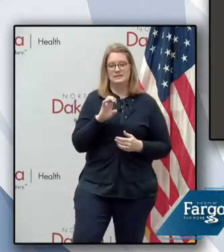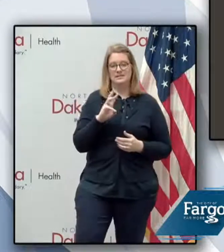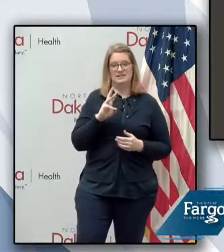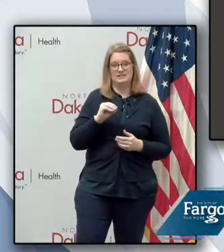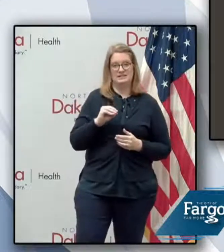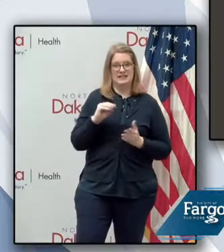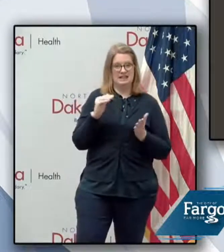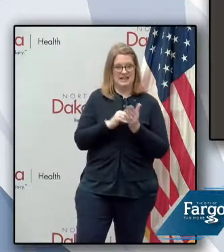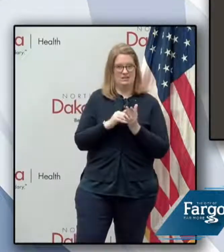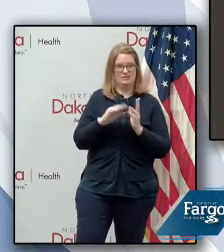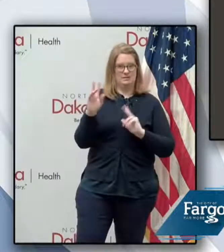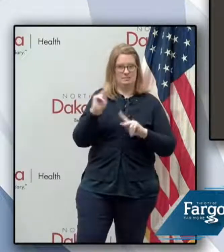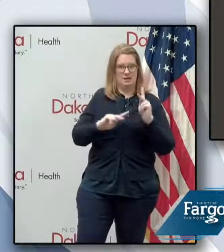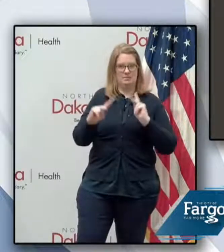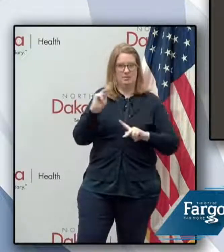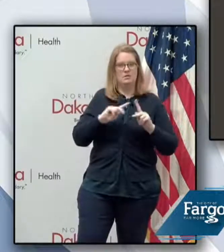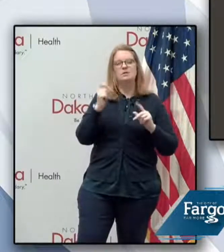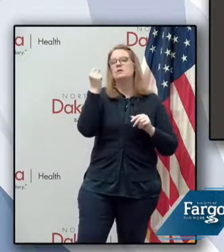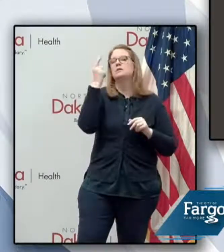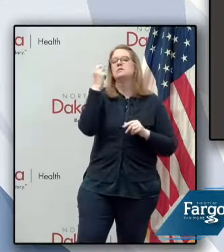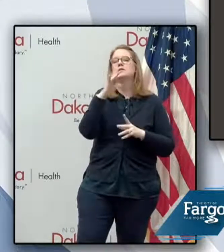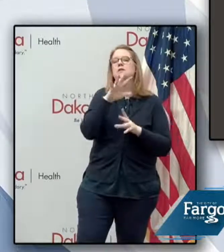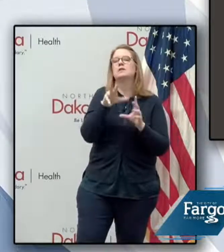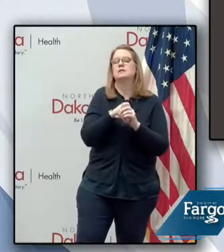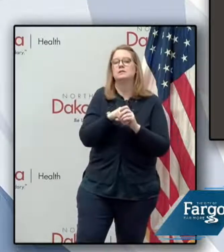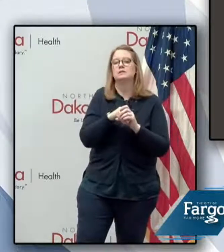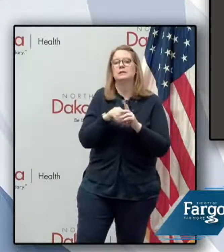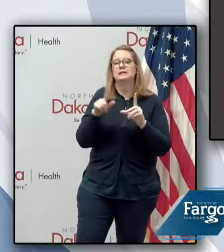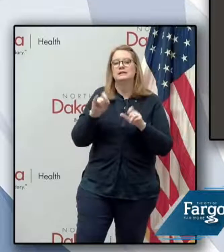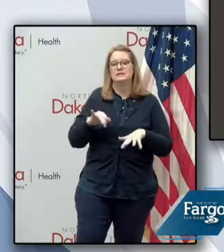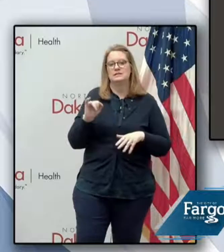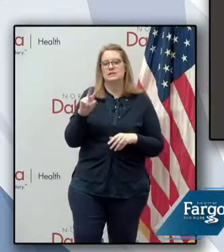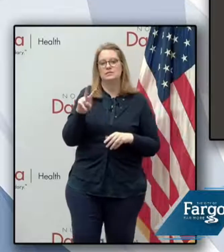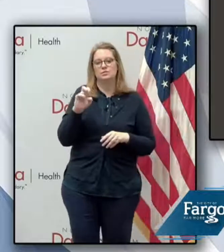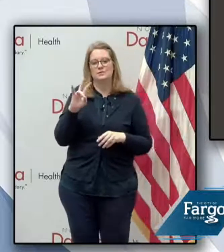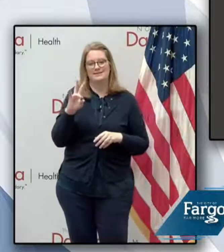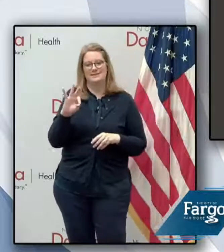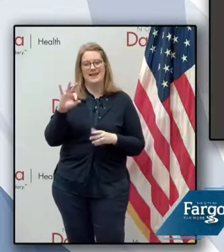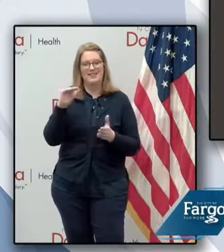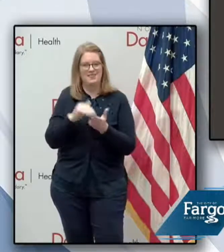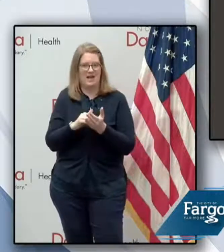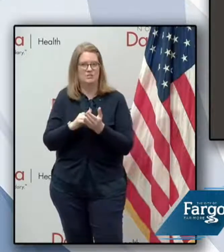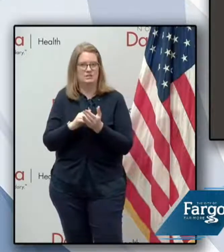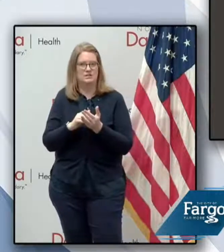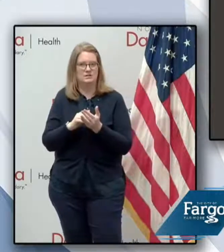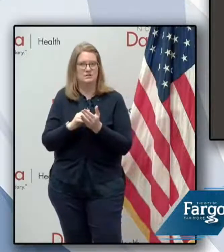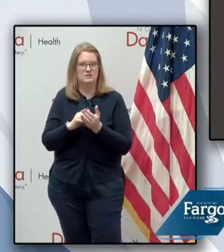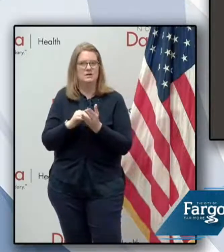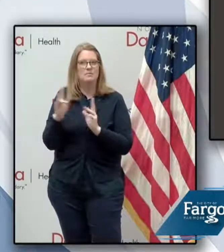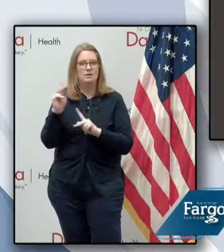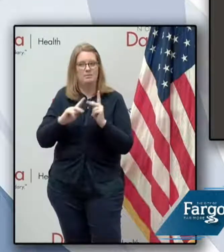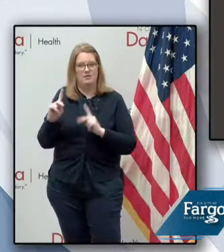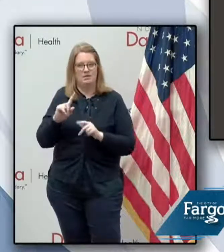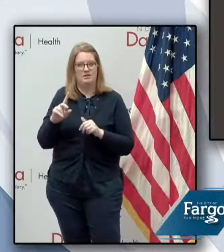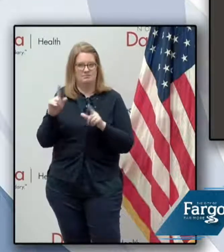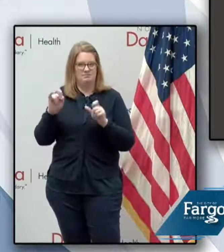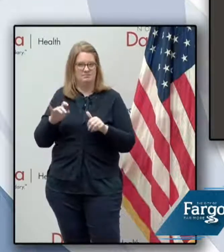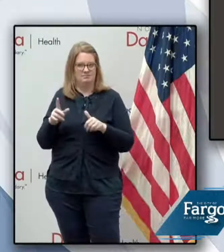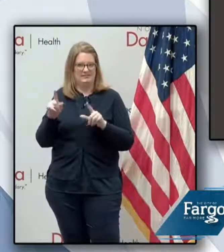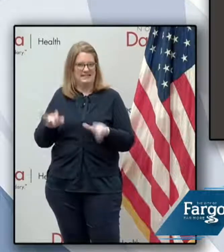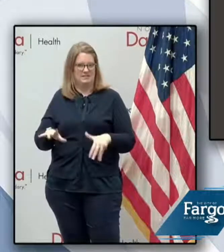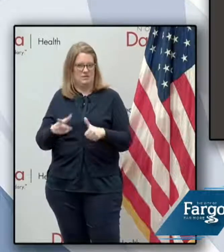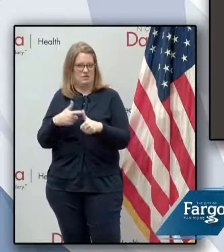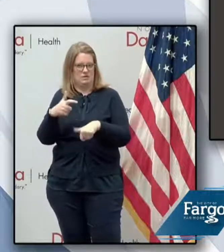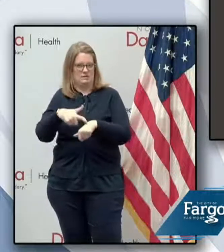760,000 citizens, and that includes testing 279,000 plus unique North Dakotans,